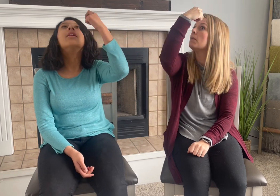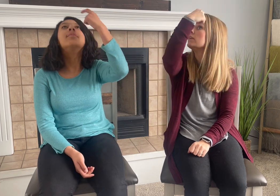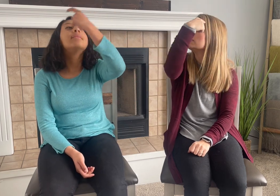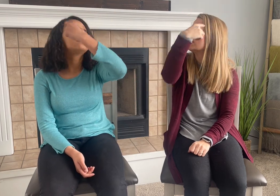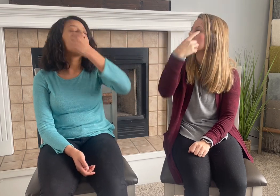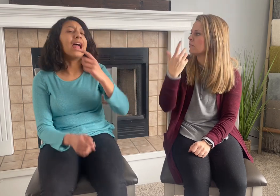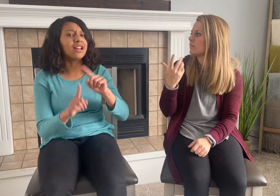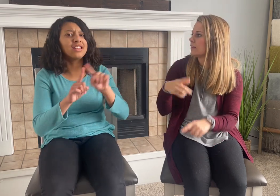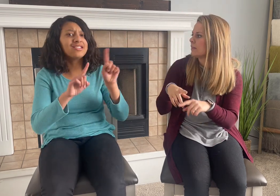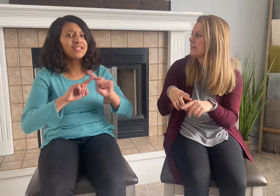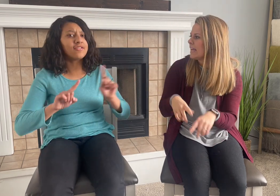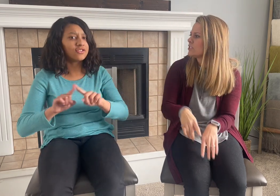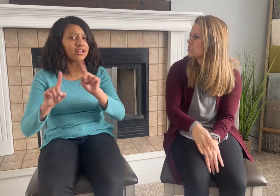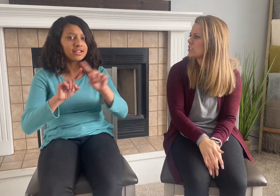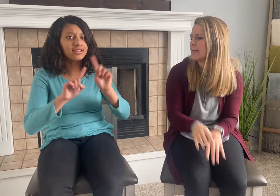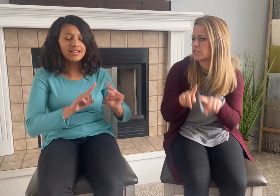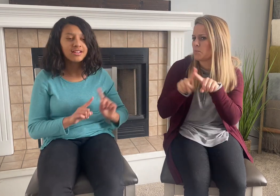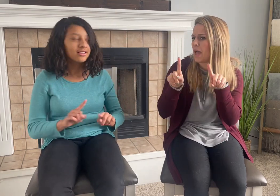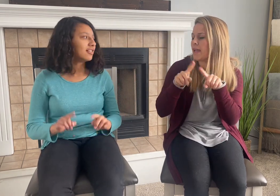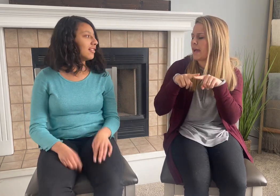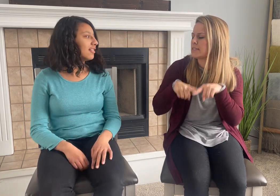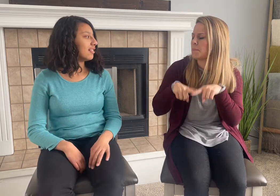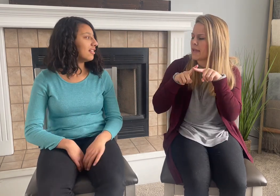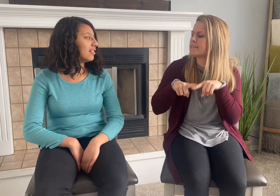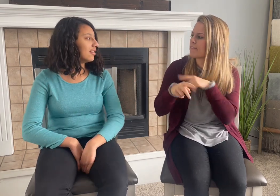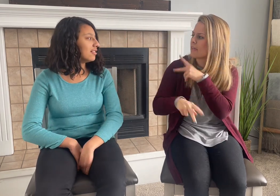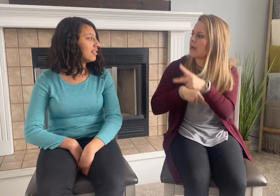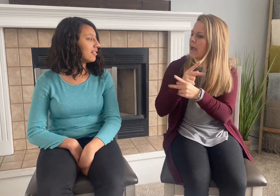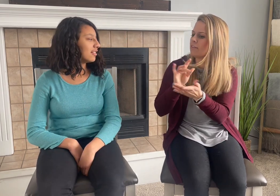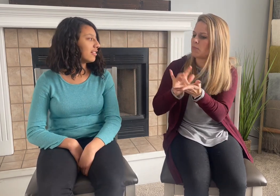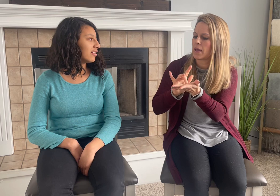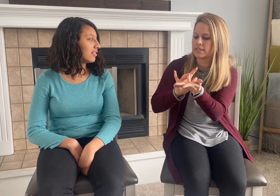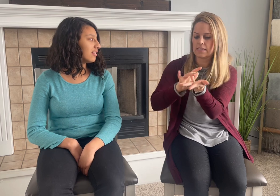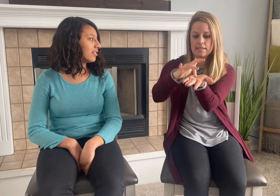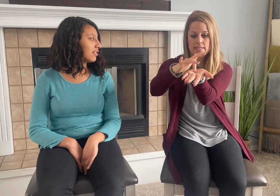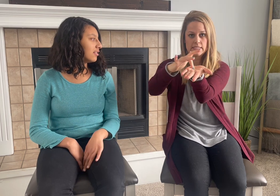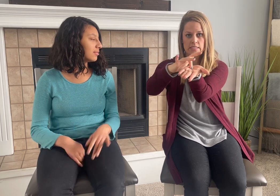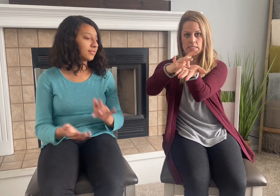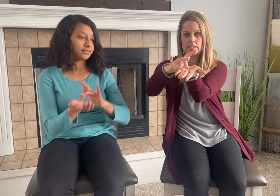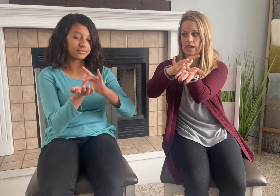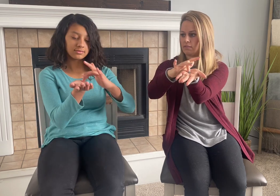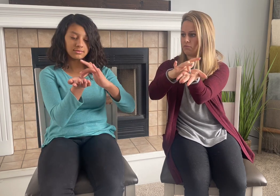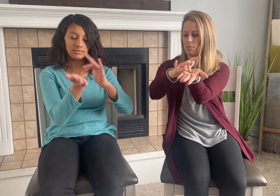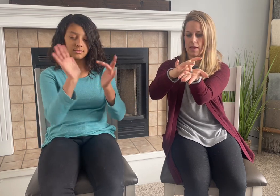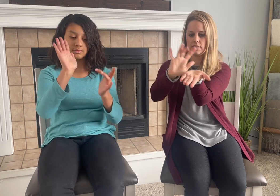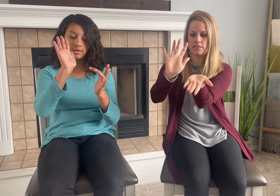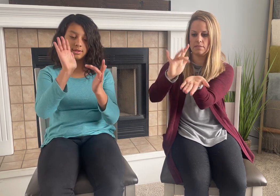medicine. It just, it depends on the kind of medicine. This is the sign for medicine.